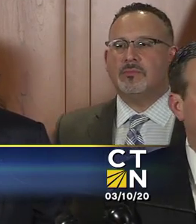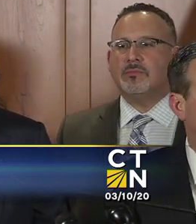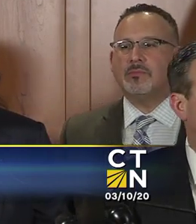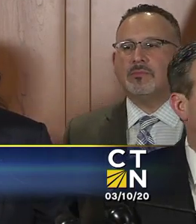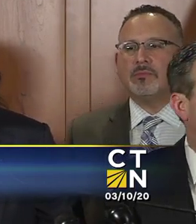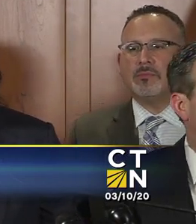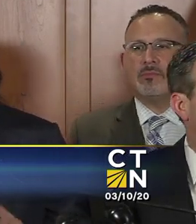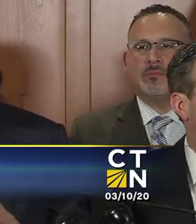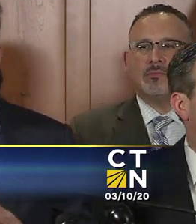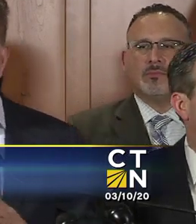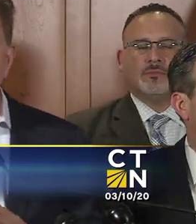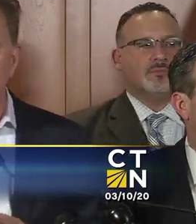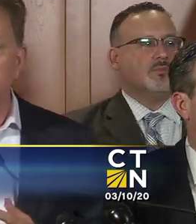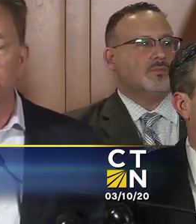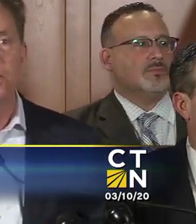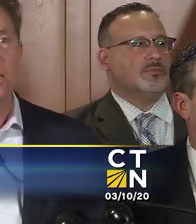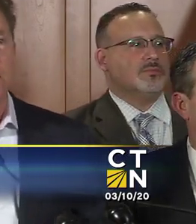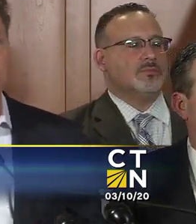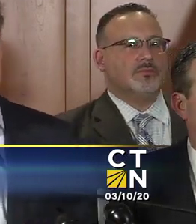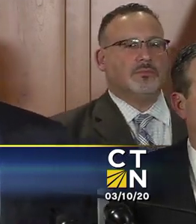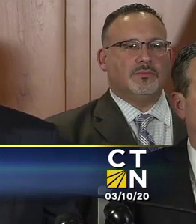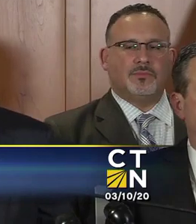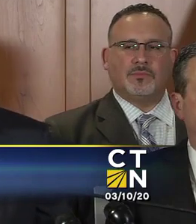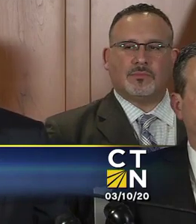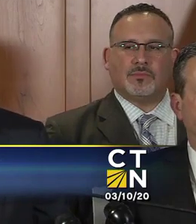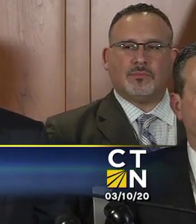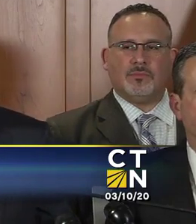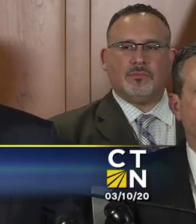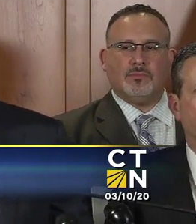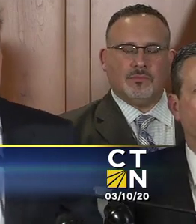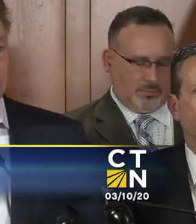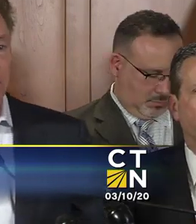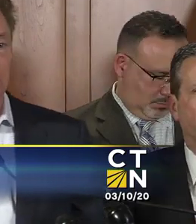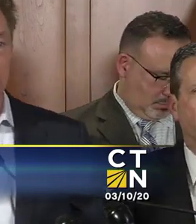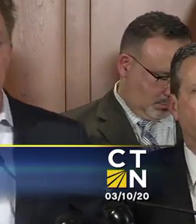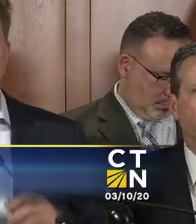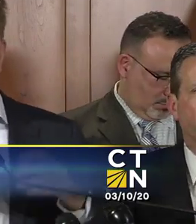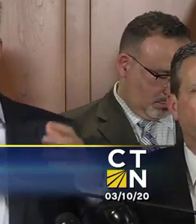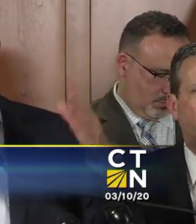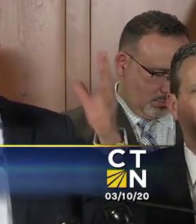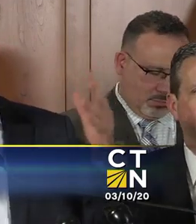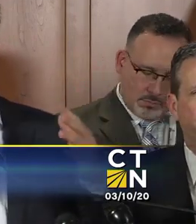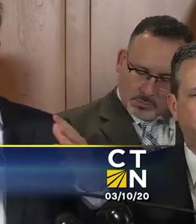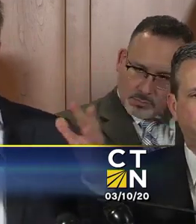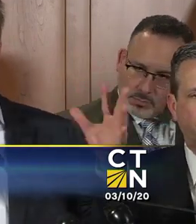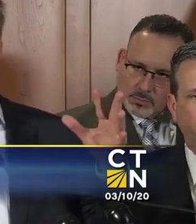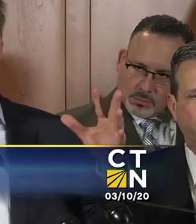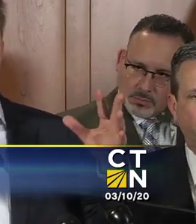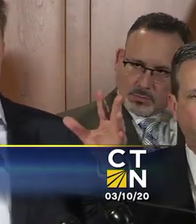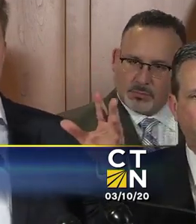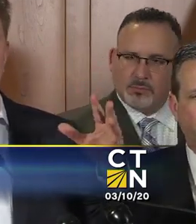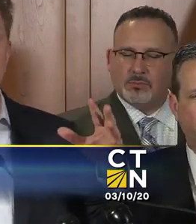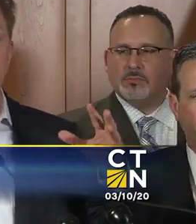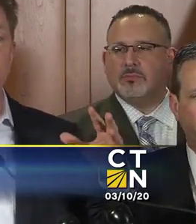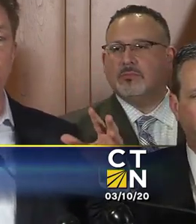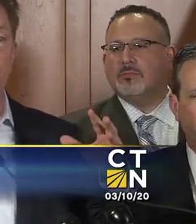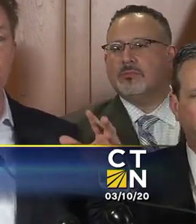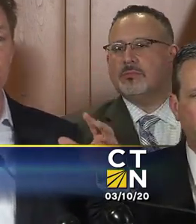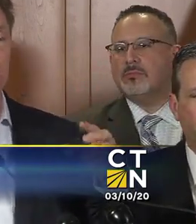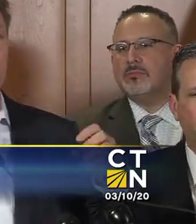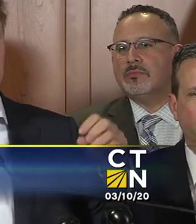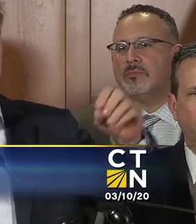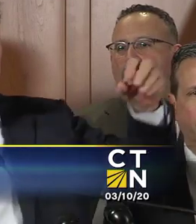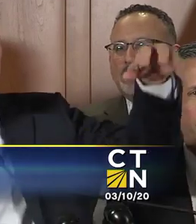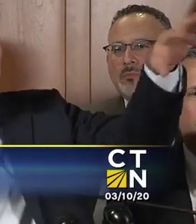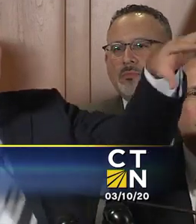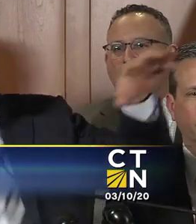last month or so as we focus on this, that we do have a contagion. You know, as Susan pointed out in the emergency briefing room there, you see a big red